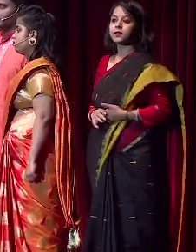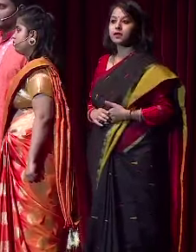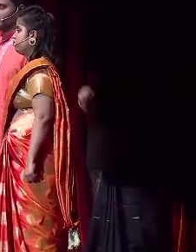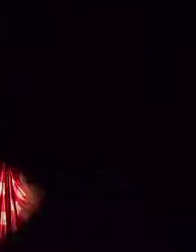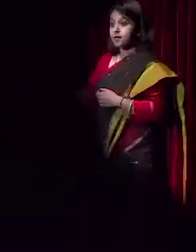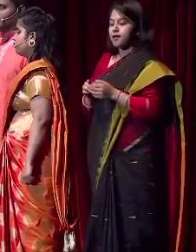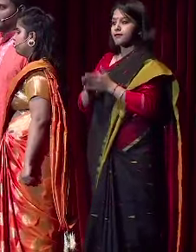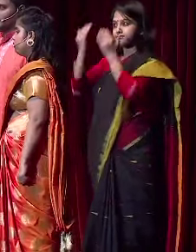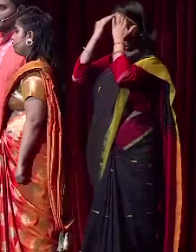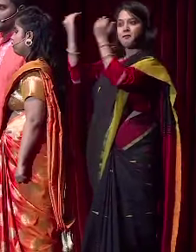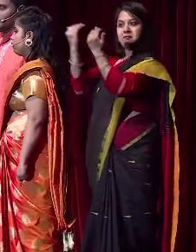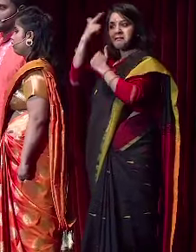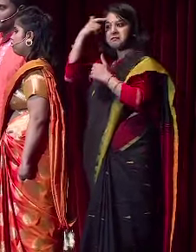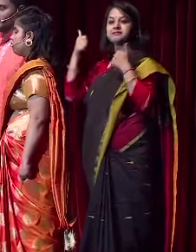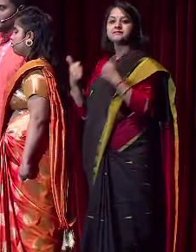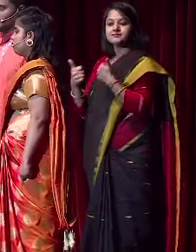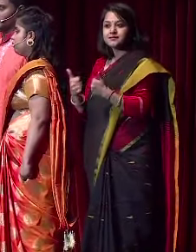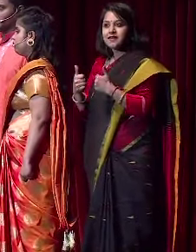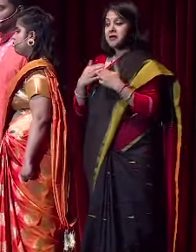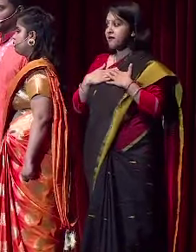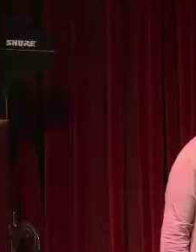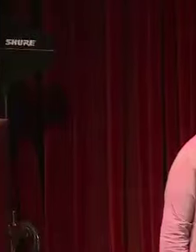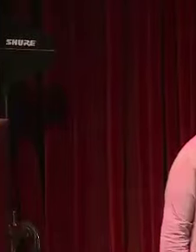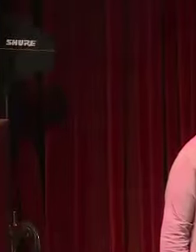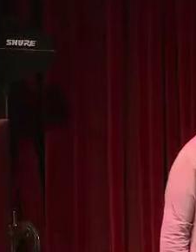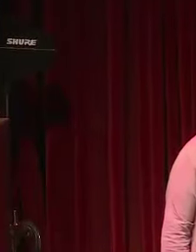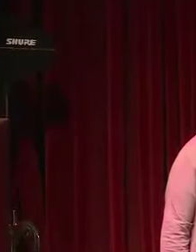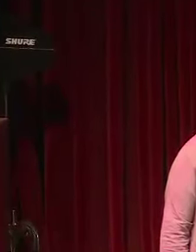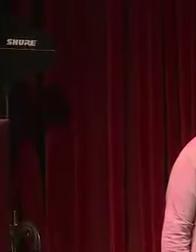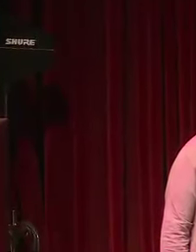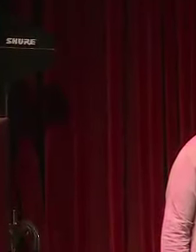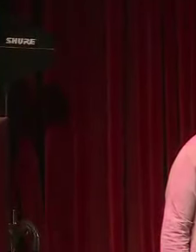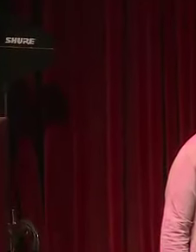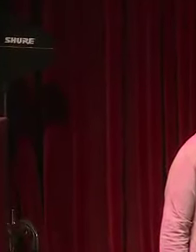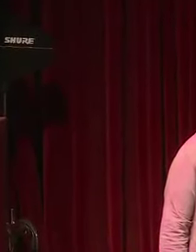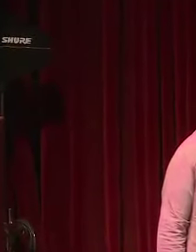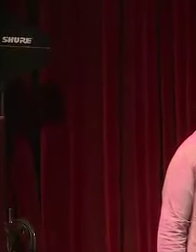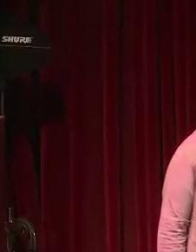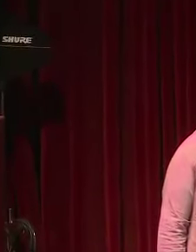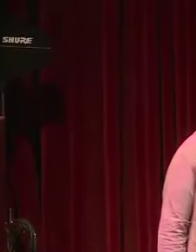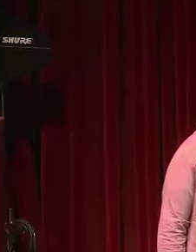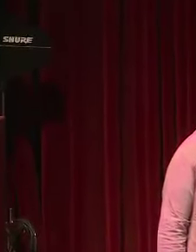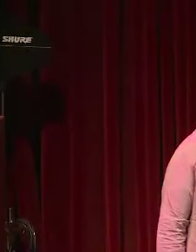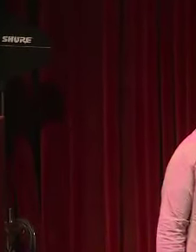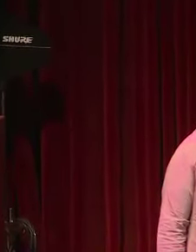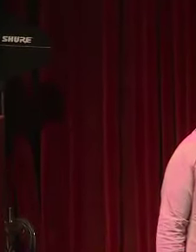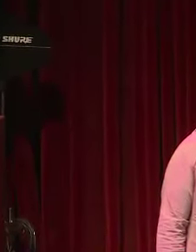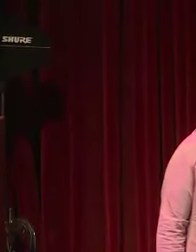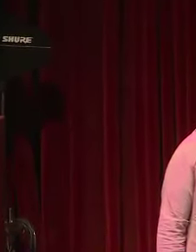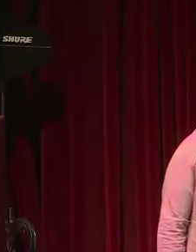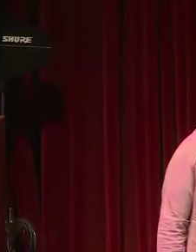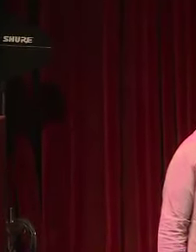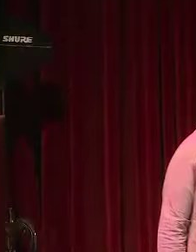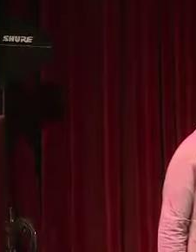It is indeed a matter of great privilege and honor for me to welcome our Honorable Rashtrapati ji on behalf of the Department of